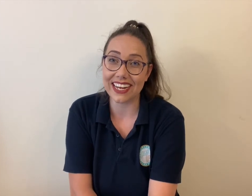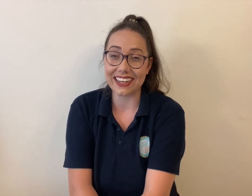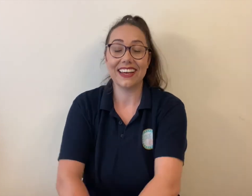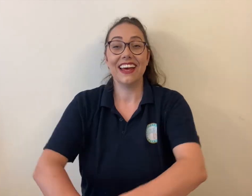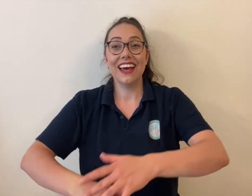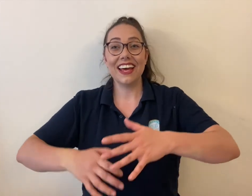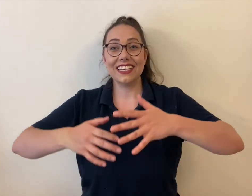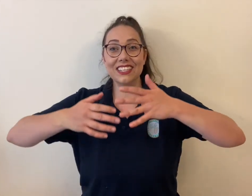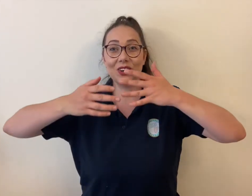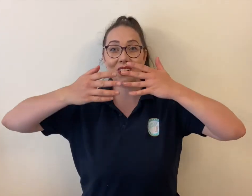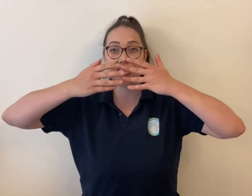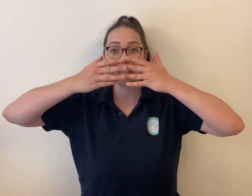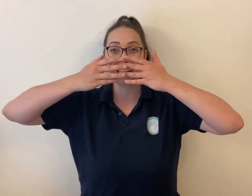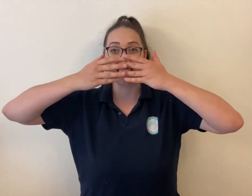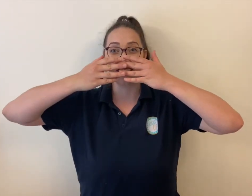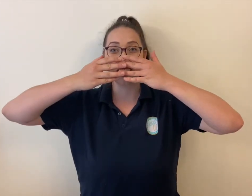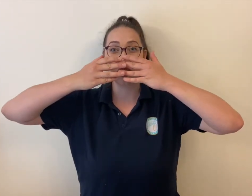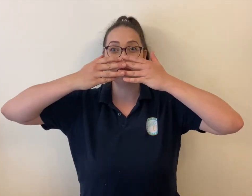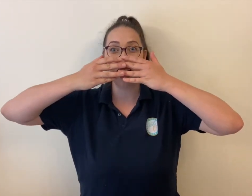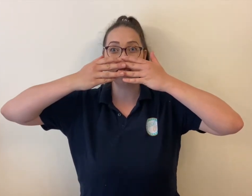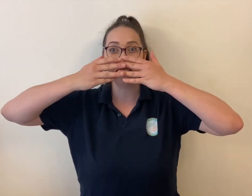signing is not to cover your mouth.